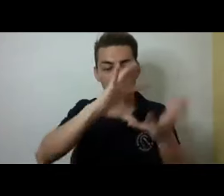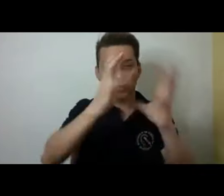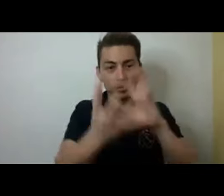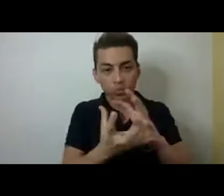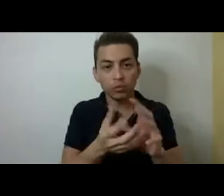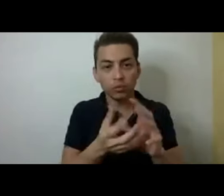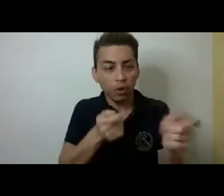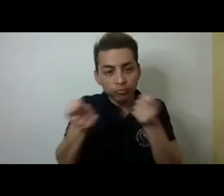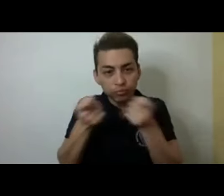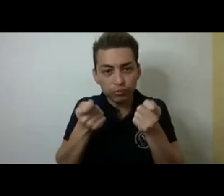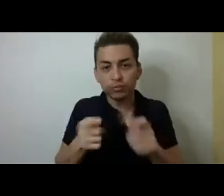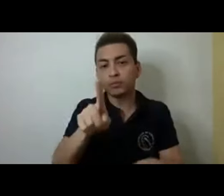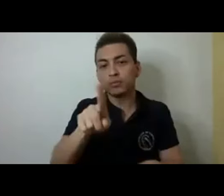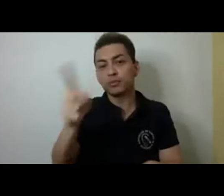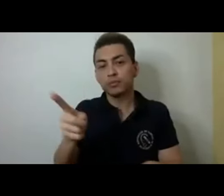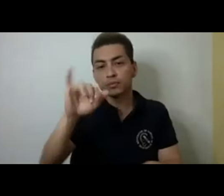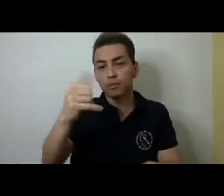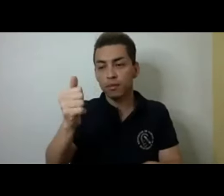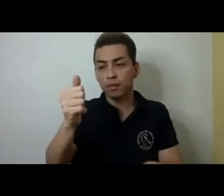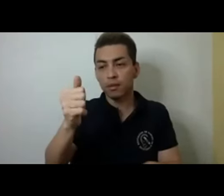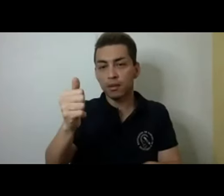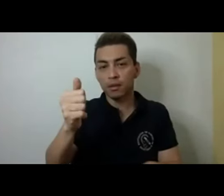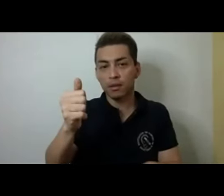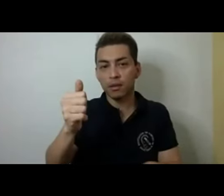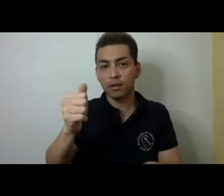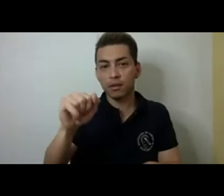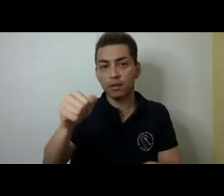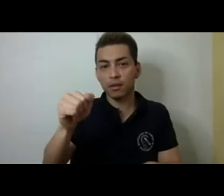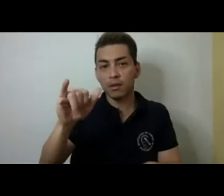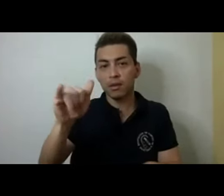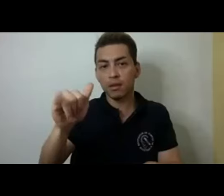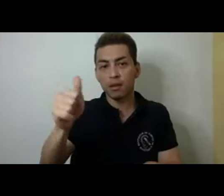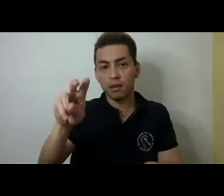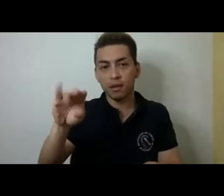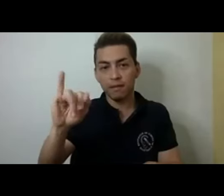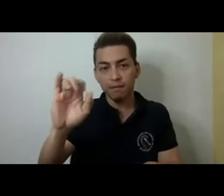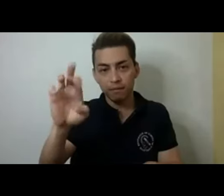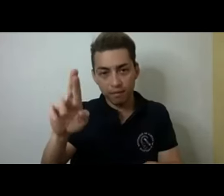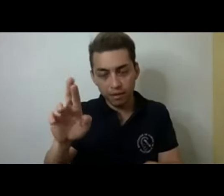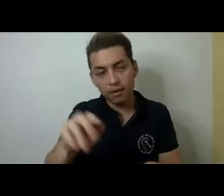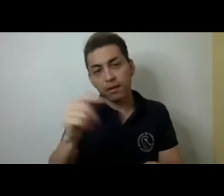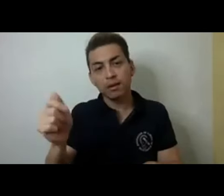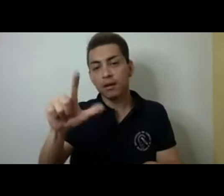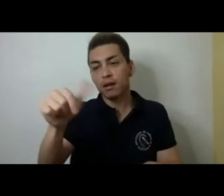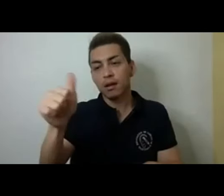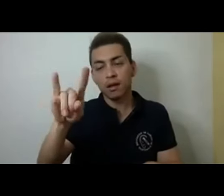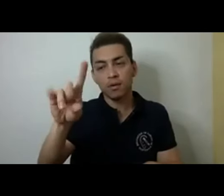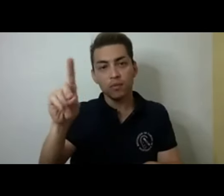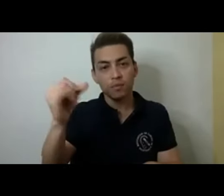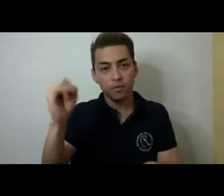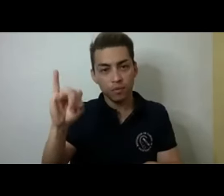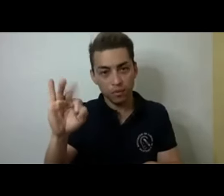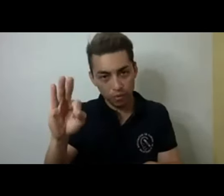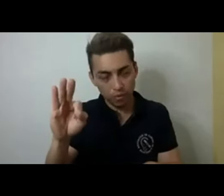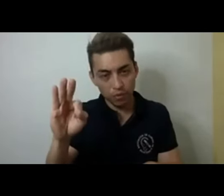Javier González, director of SUMA and affiliate professor at the University of Cambridge, Claudio Uribe Salazar, director of the Regional Bureau